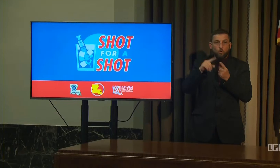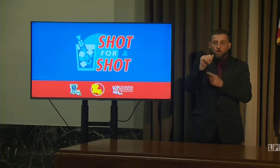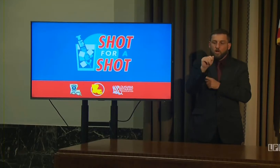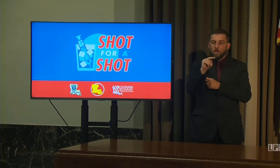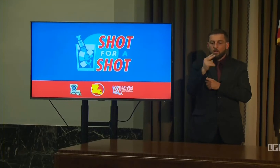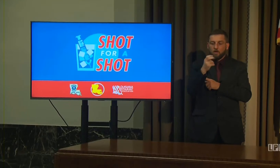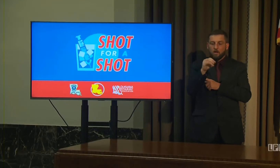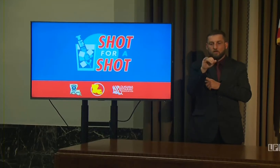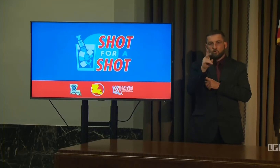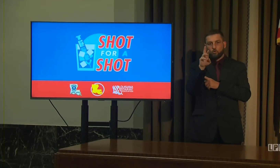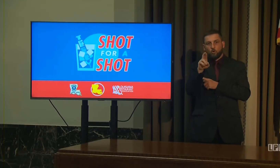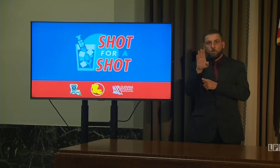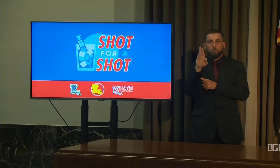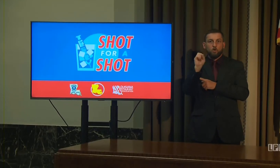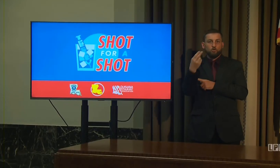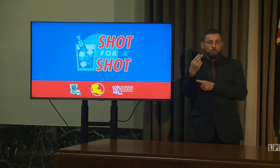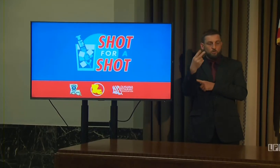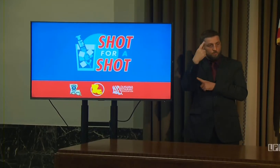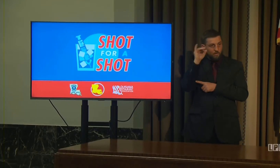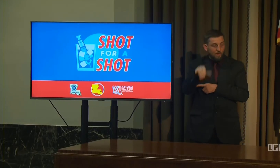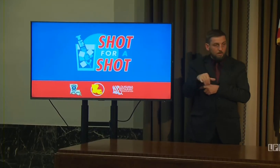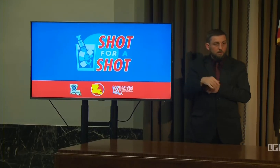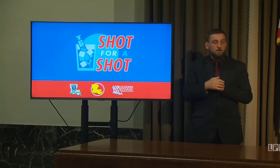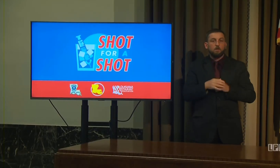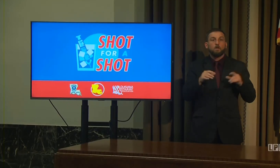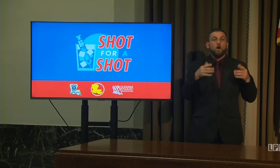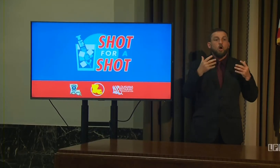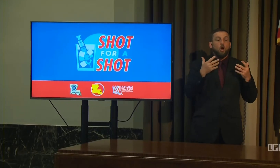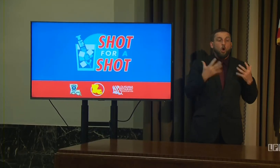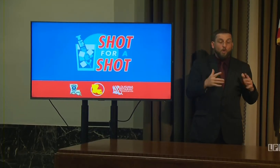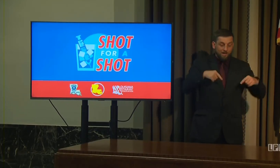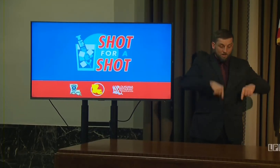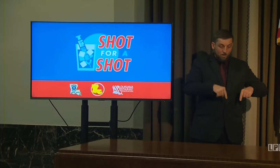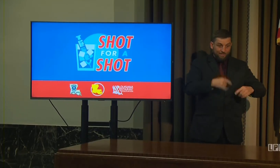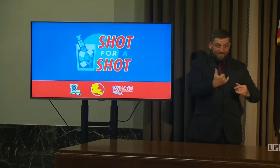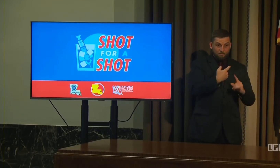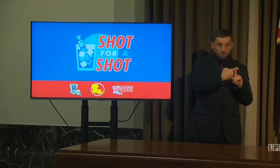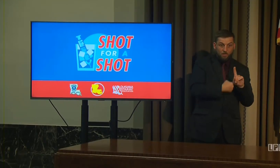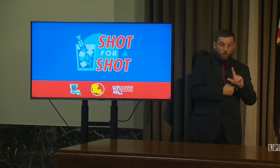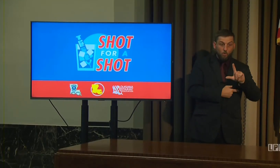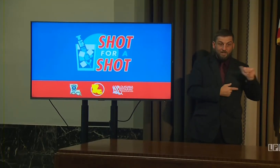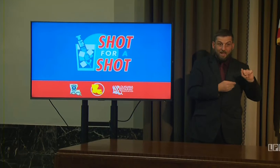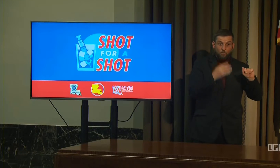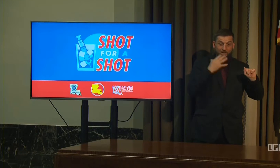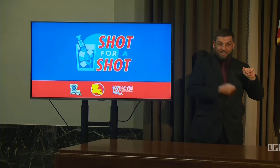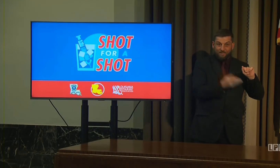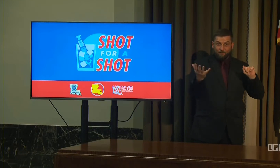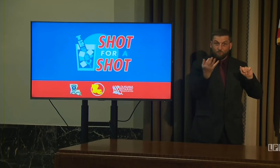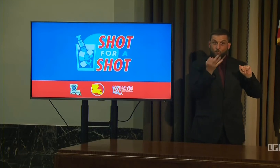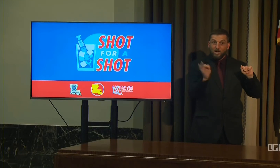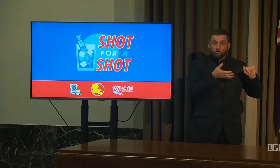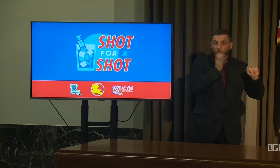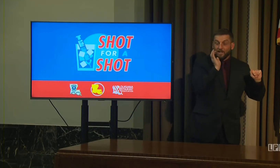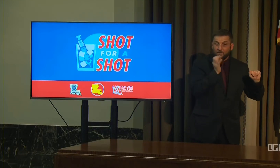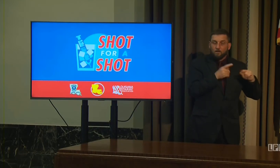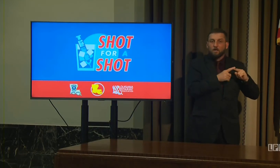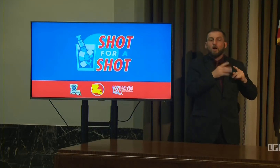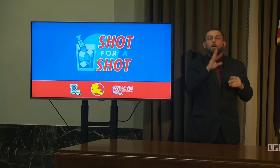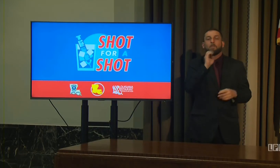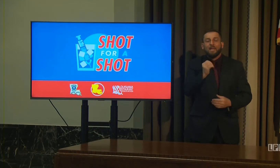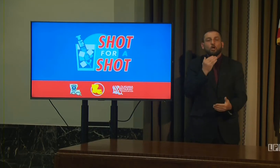that. We're already giving you a free drink here this month in Louisiana, as I just mentioned. So let's be good